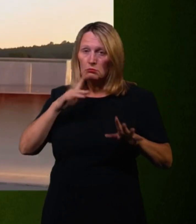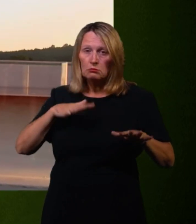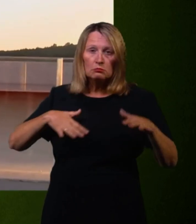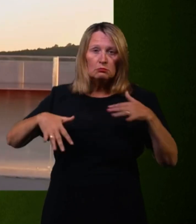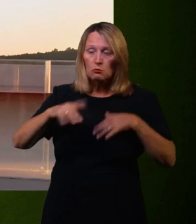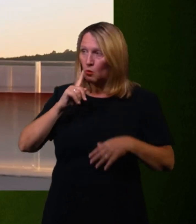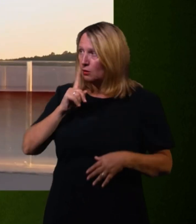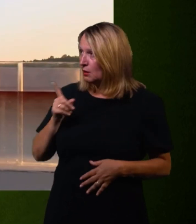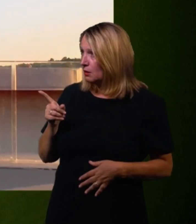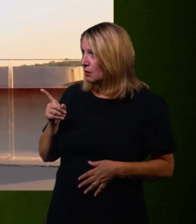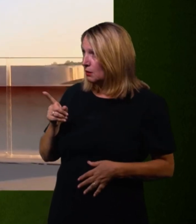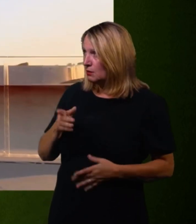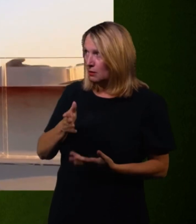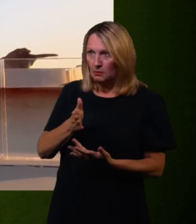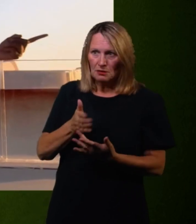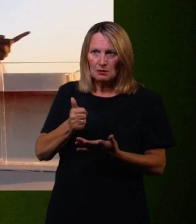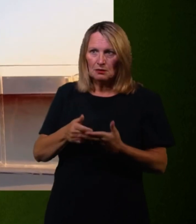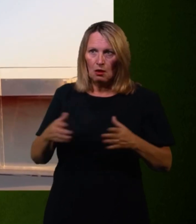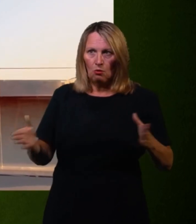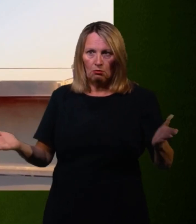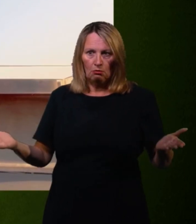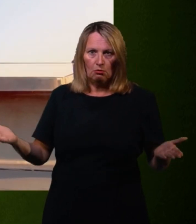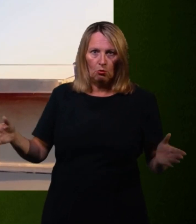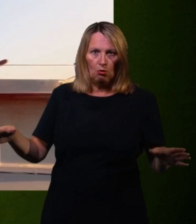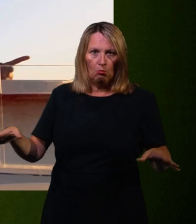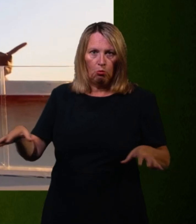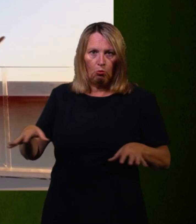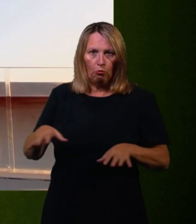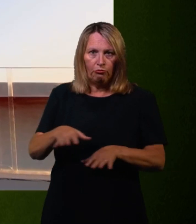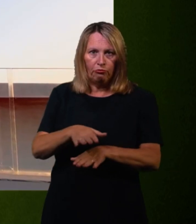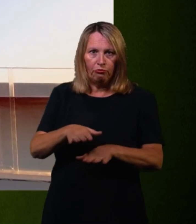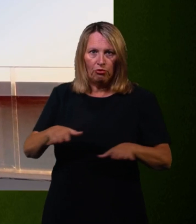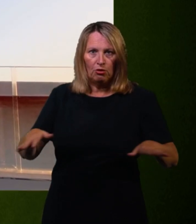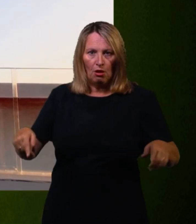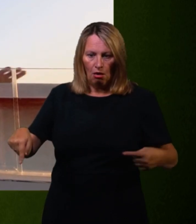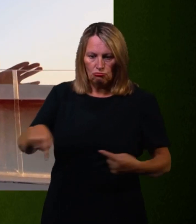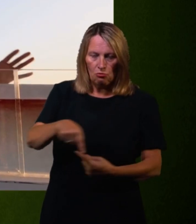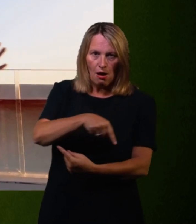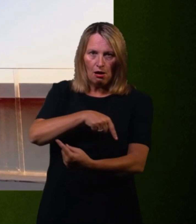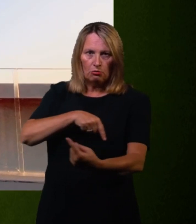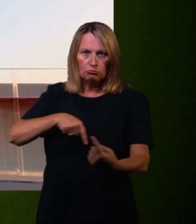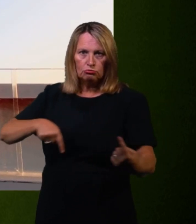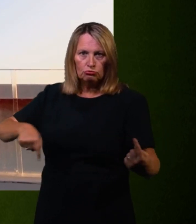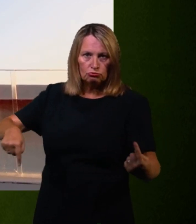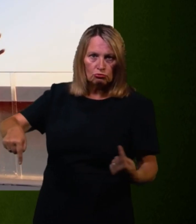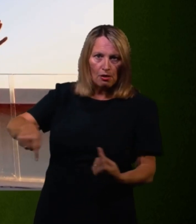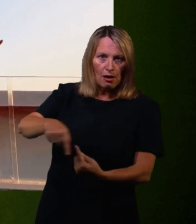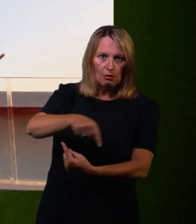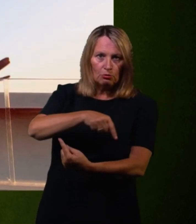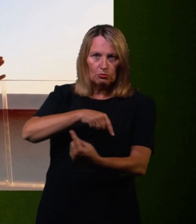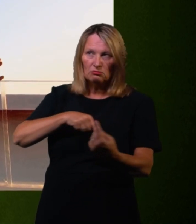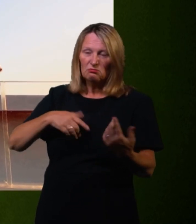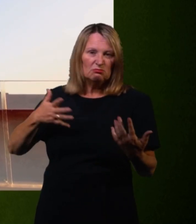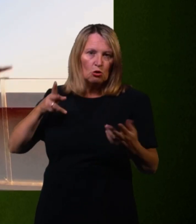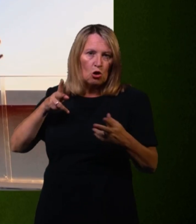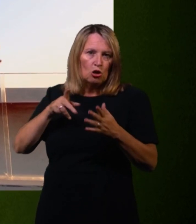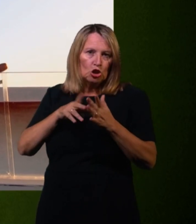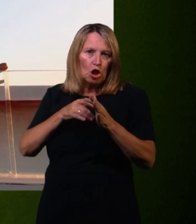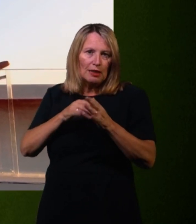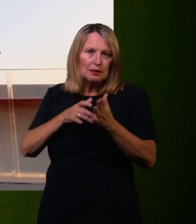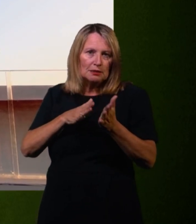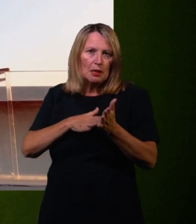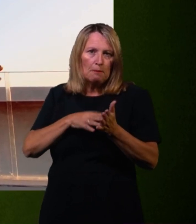environments, over to the equator, and this starts to become like a conveyor belt, a circulatory system, and it's called